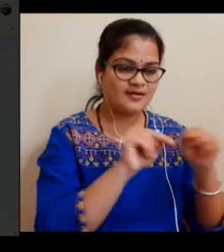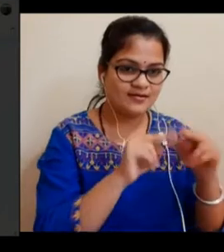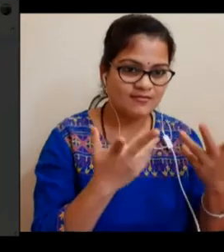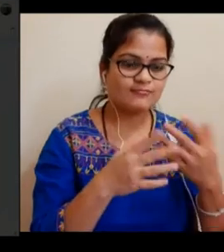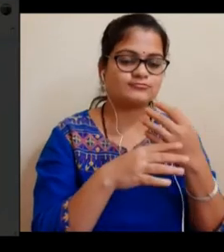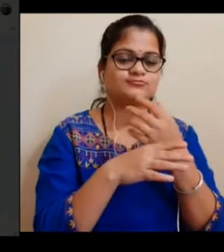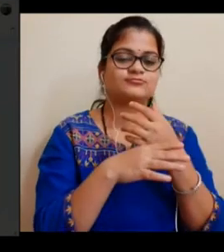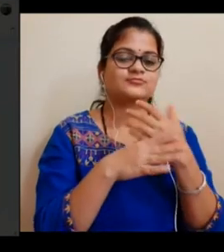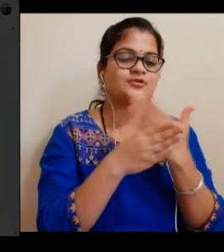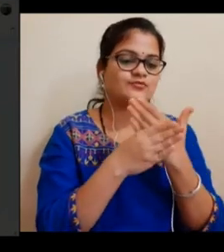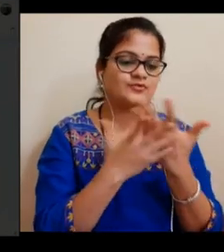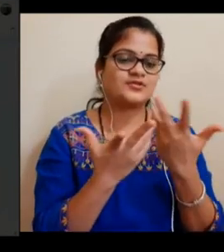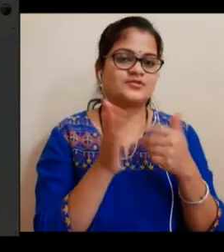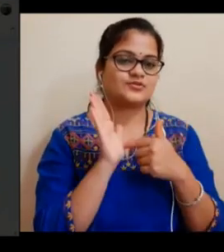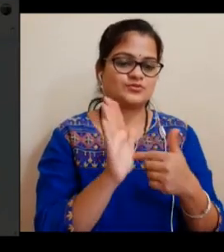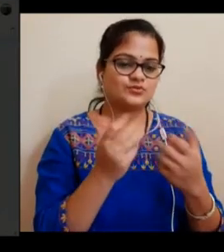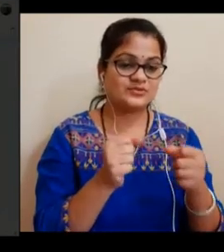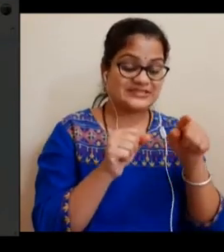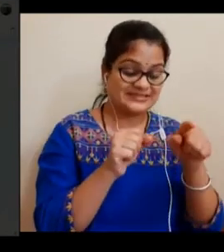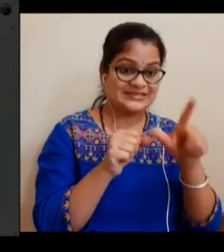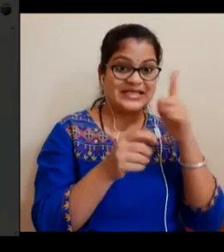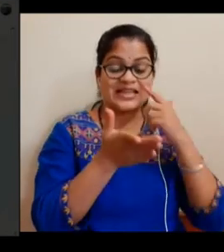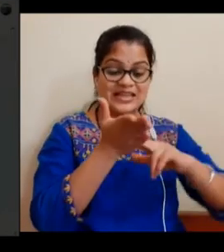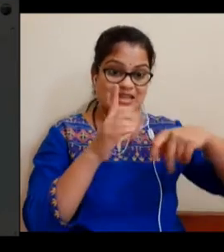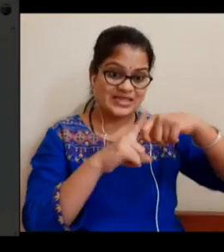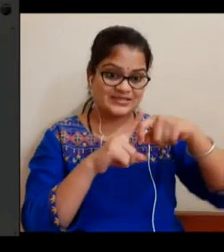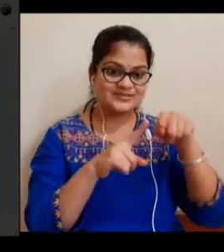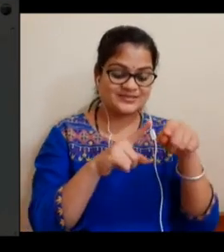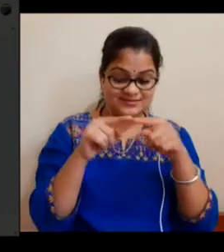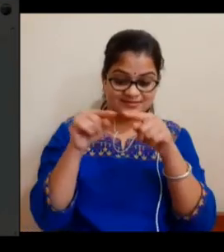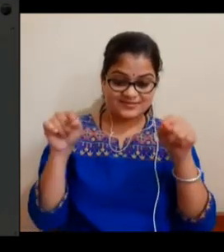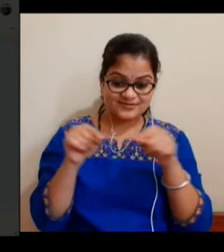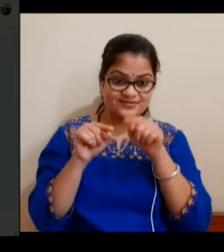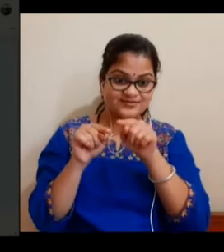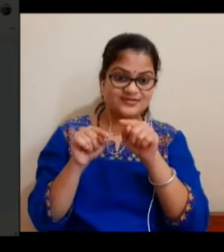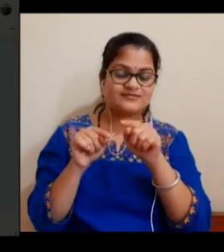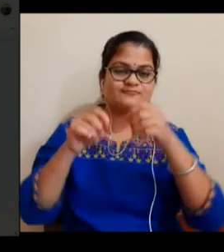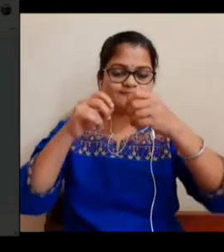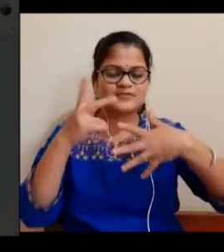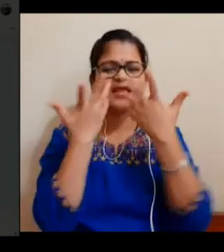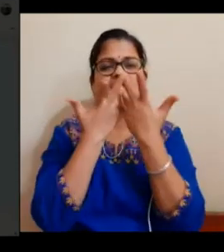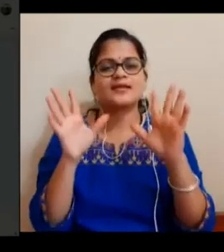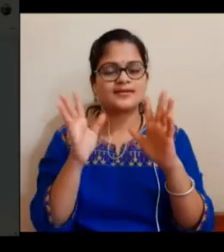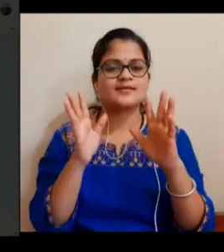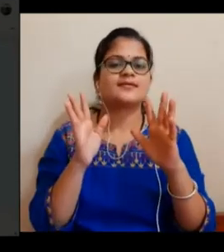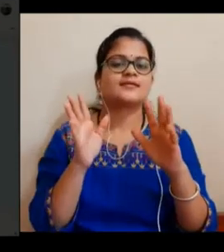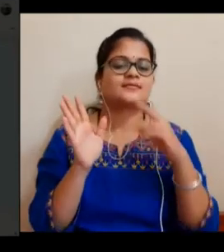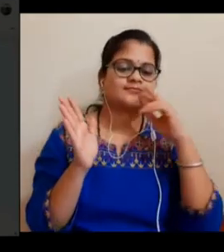document or Google Drive, at the bottom you have this get link, and you can change this to anyone with the